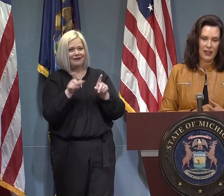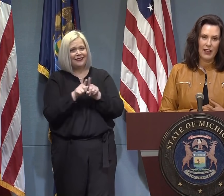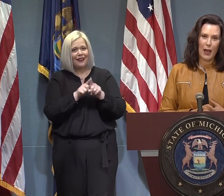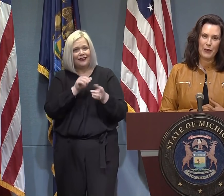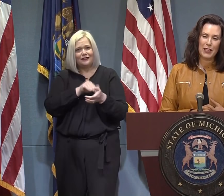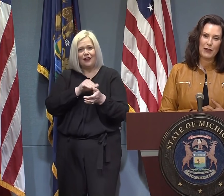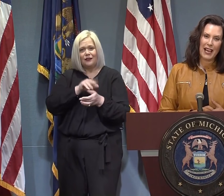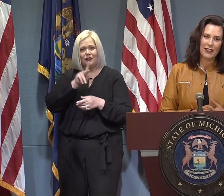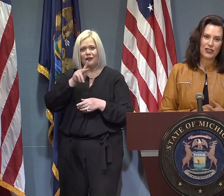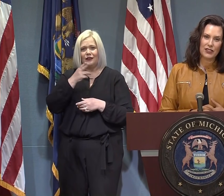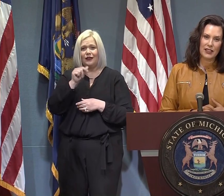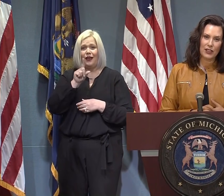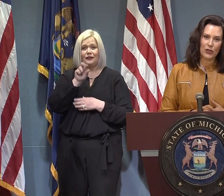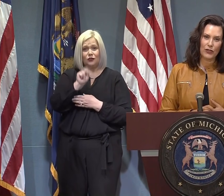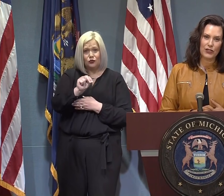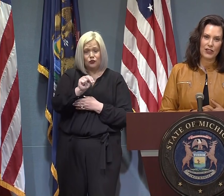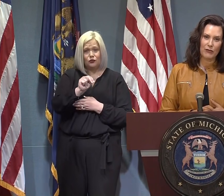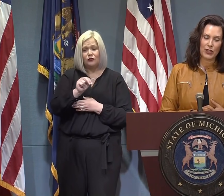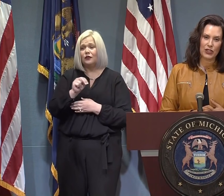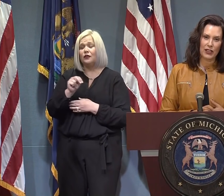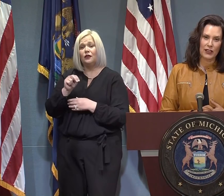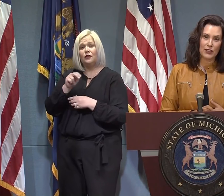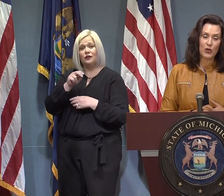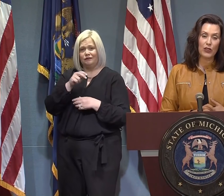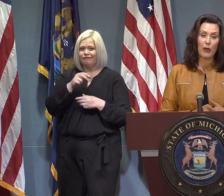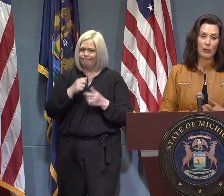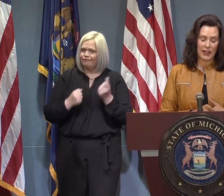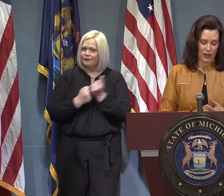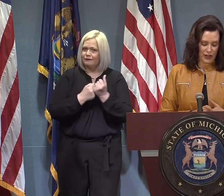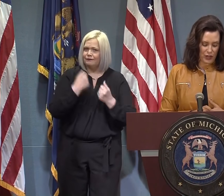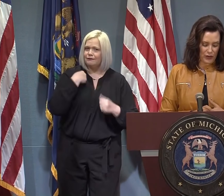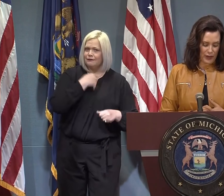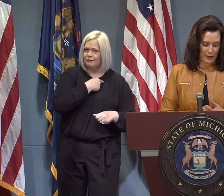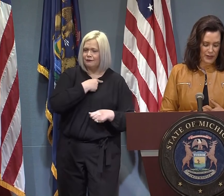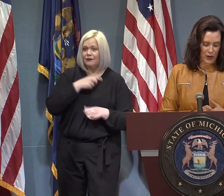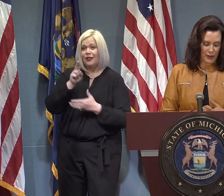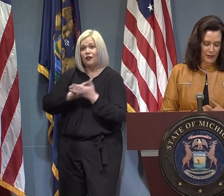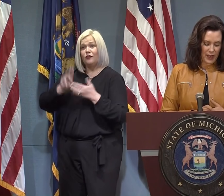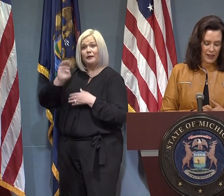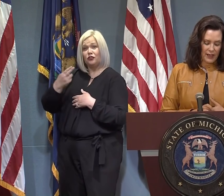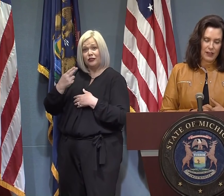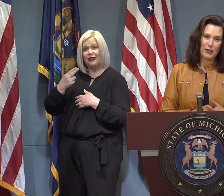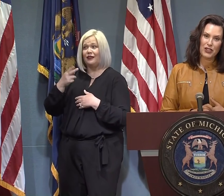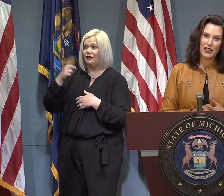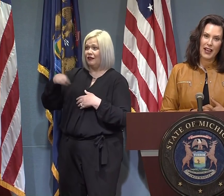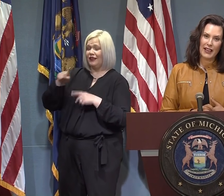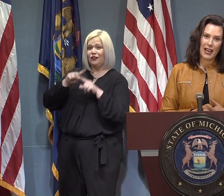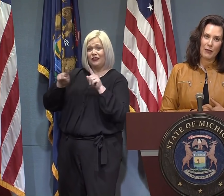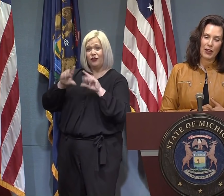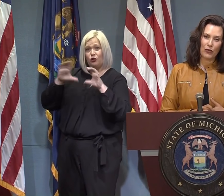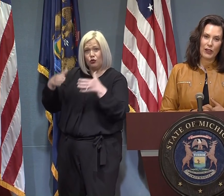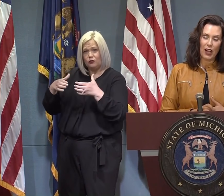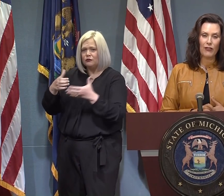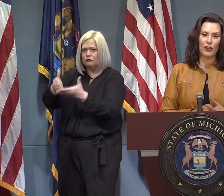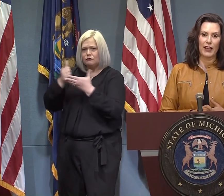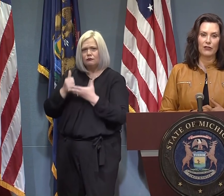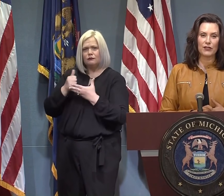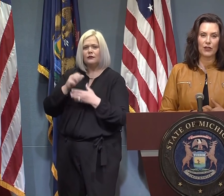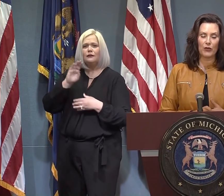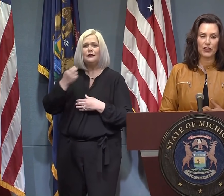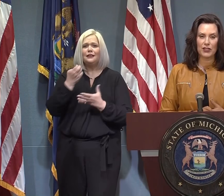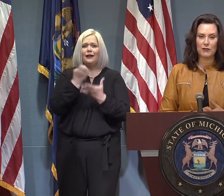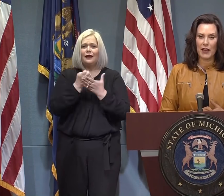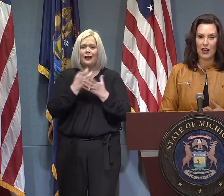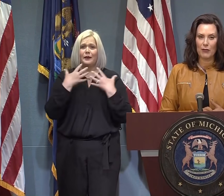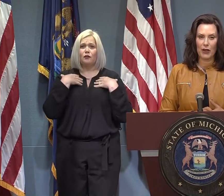way. Epidemiologists at the University of Michigan and the School of Public Health at U of M as well. The Michigan Economic Recovery